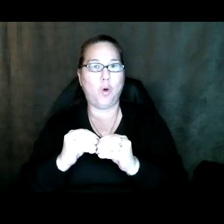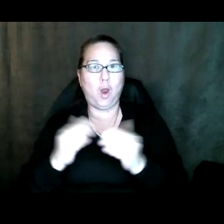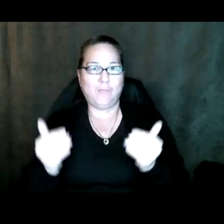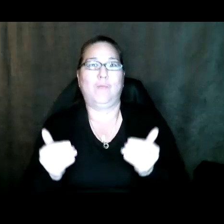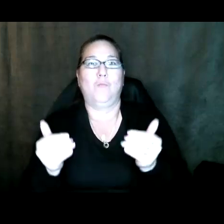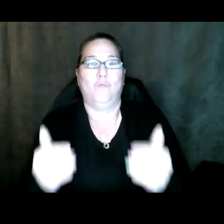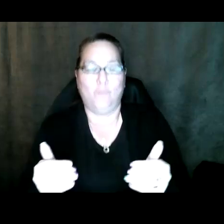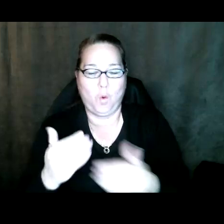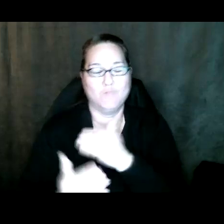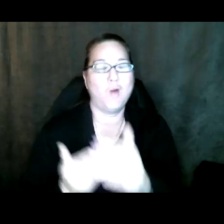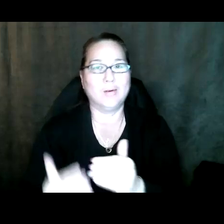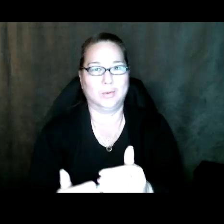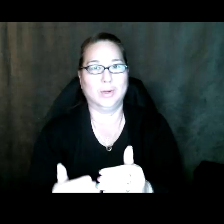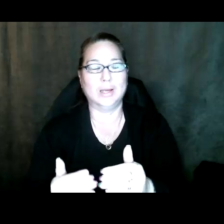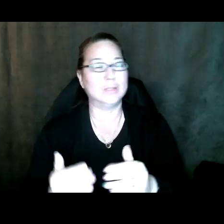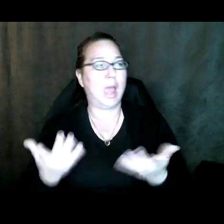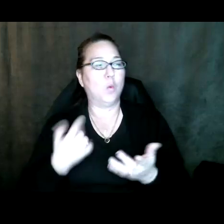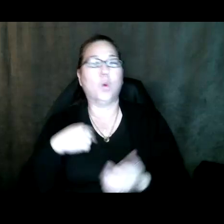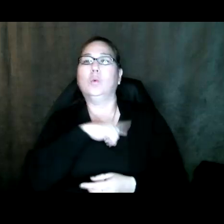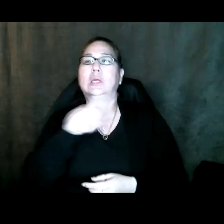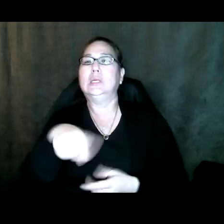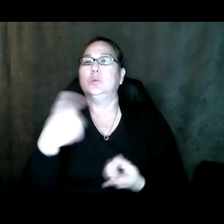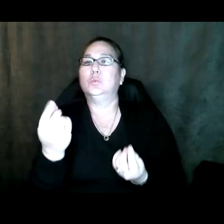further accelerate improvement.